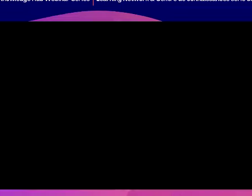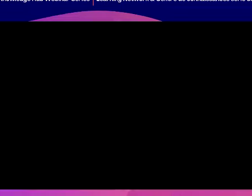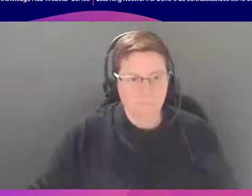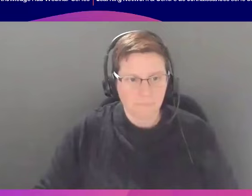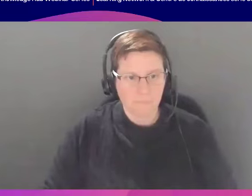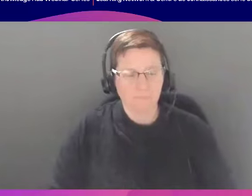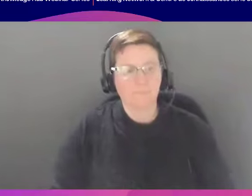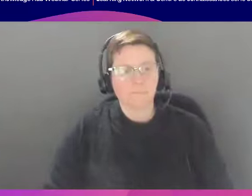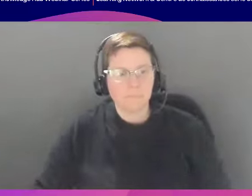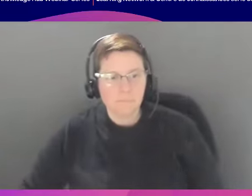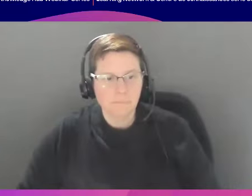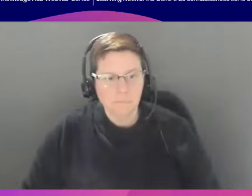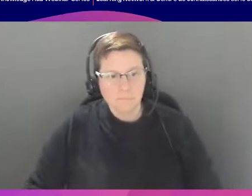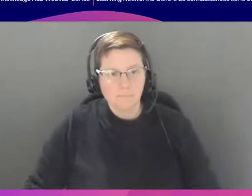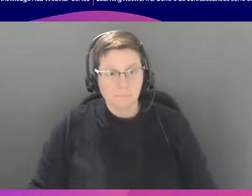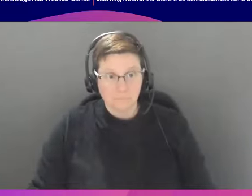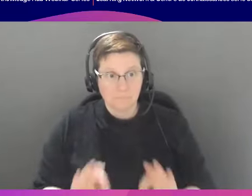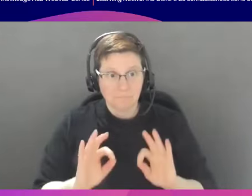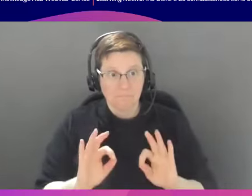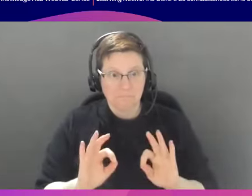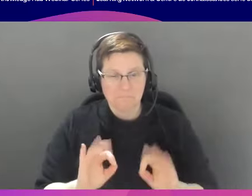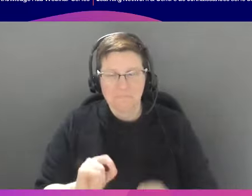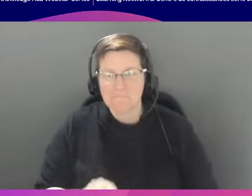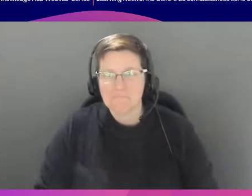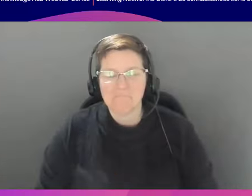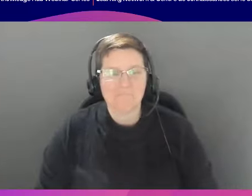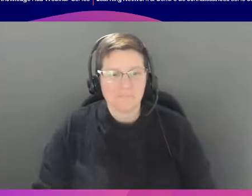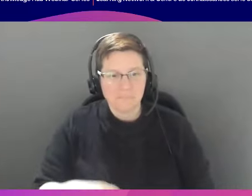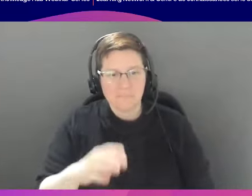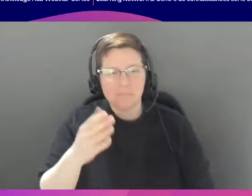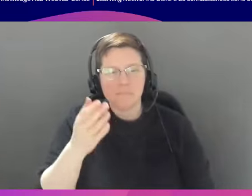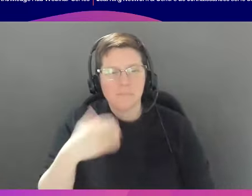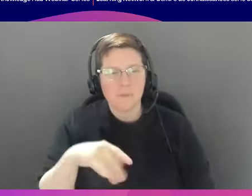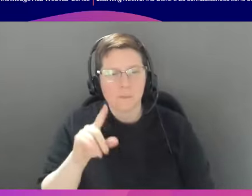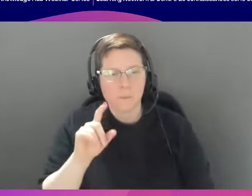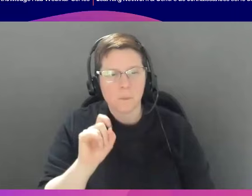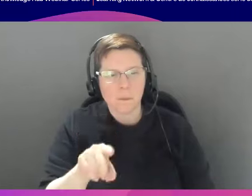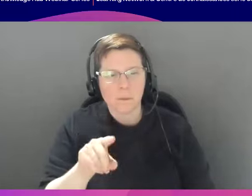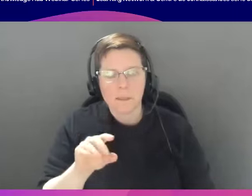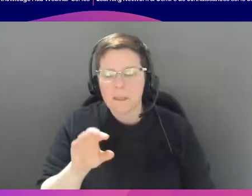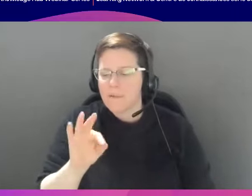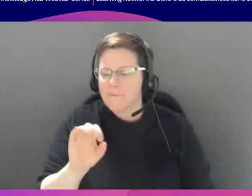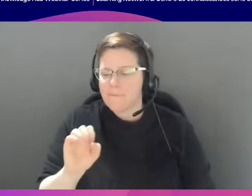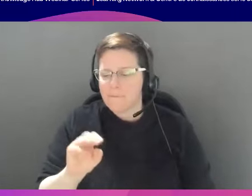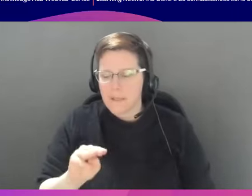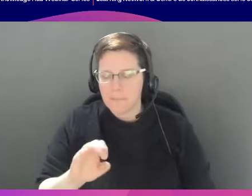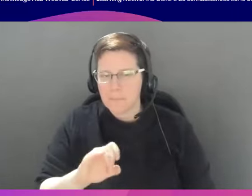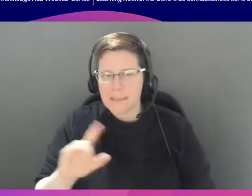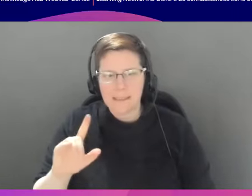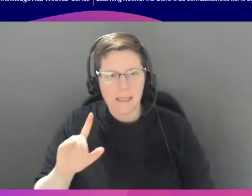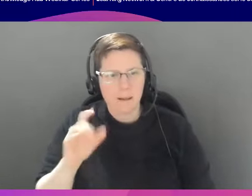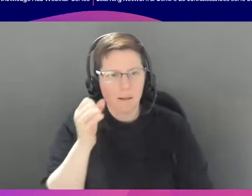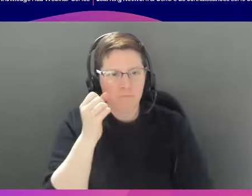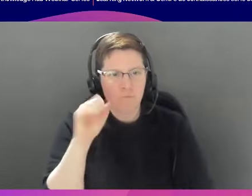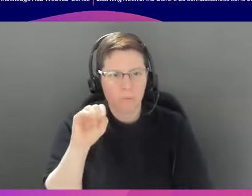So next question, they were wondering about if you've explored, both of you, Ruxi and Esli, in your work, the femcel movement and what's occurring in